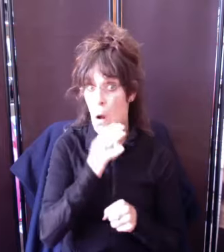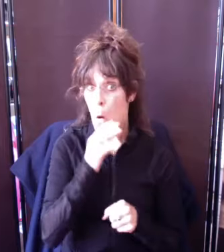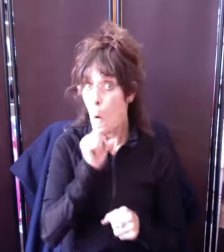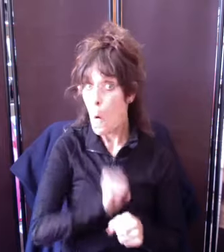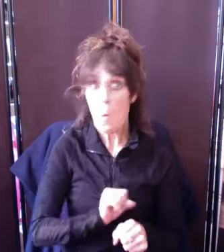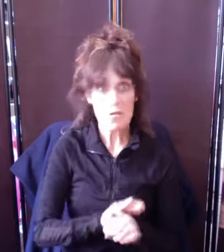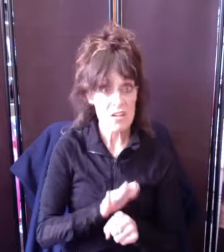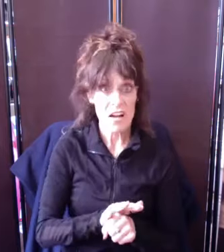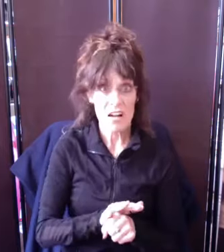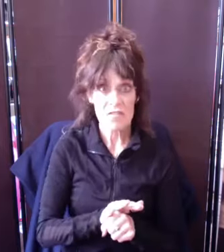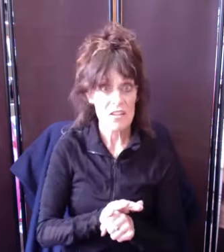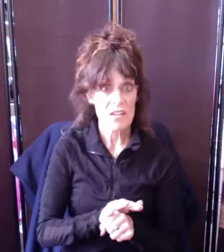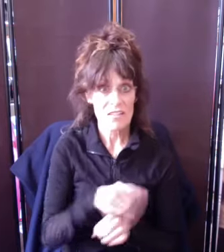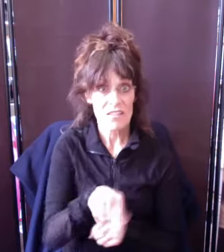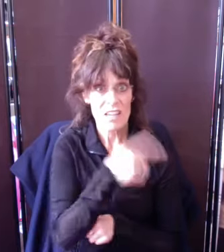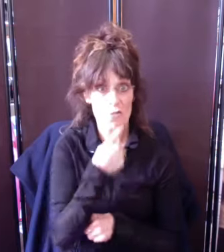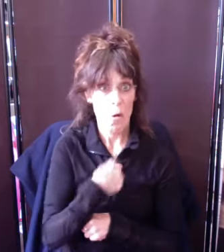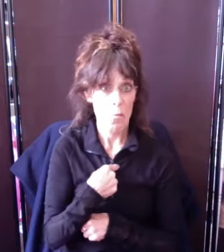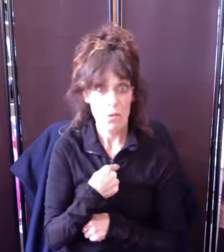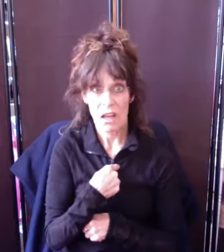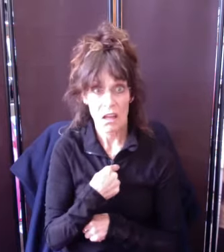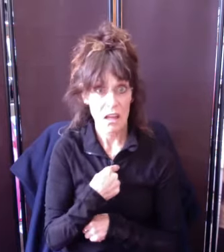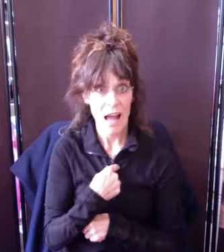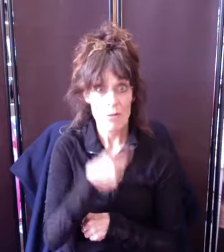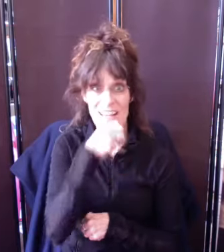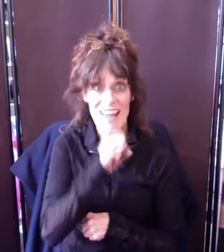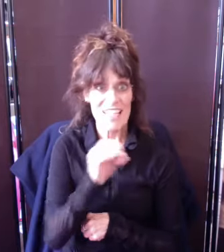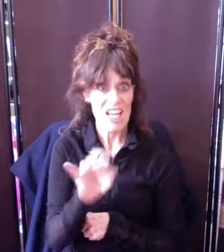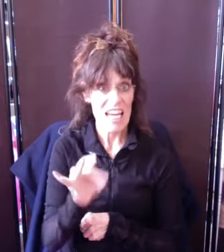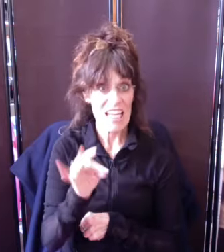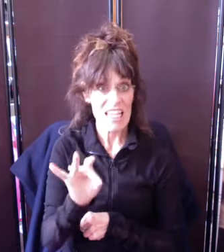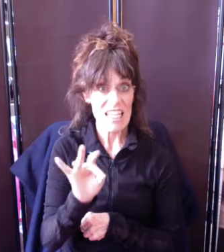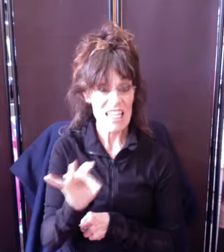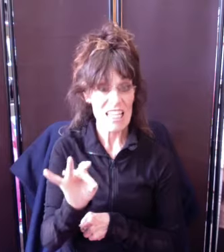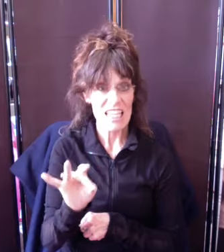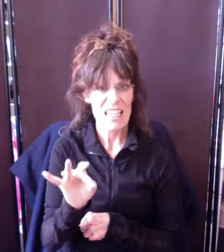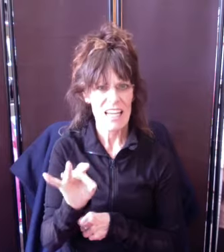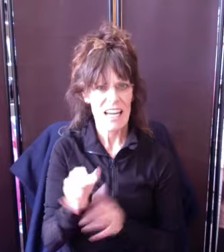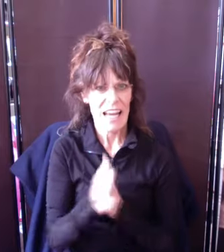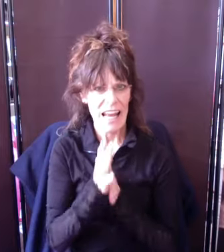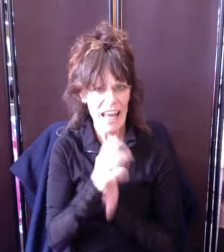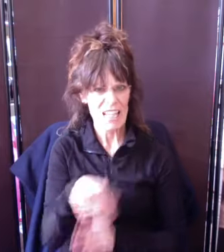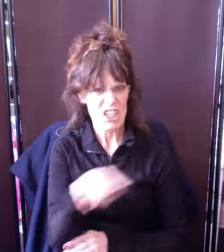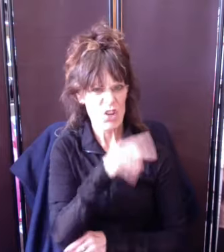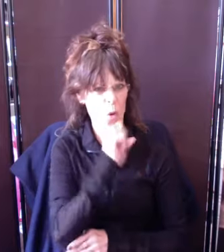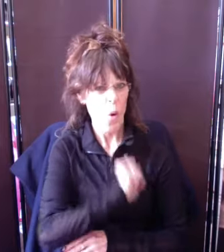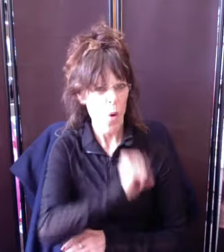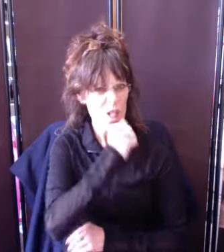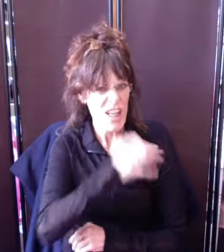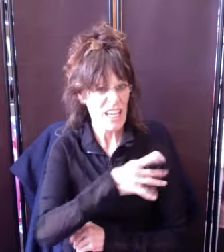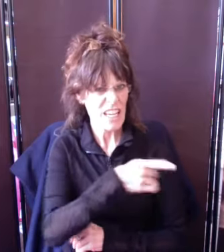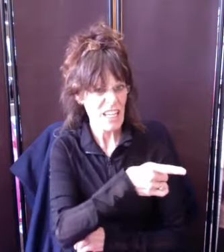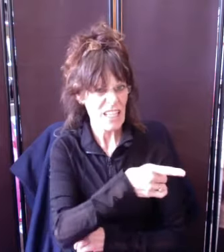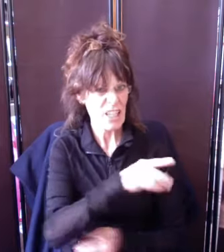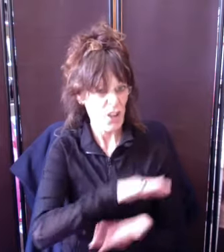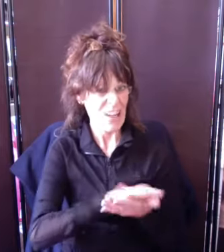told. I was 18 years old, and I asked those nice old ladies who, there were about